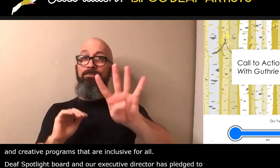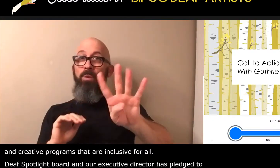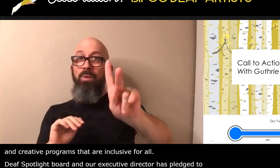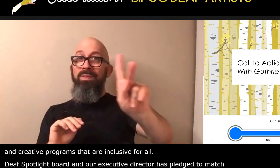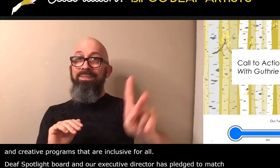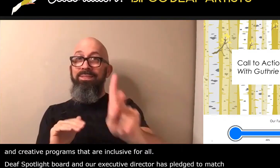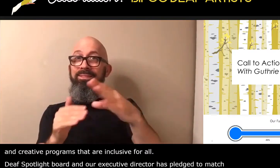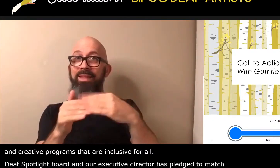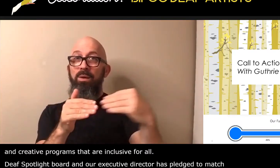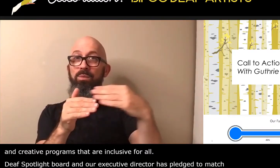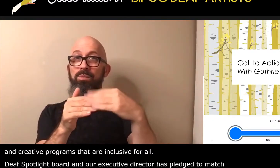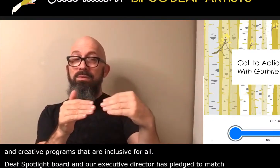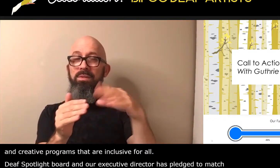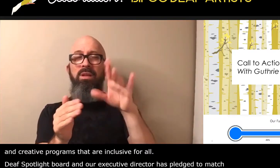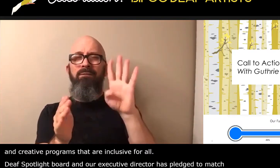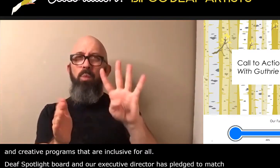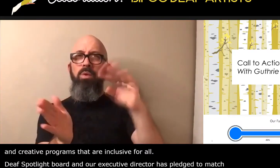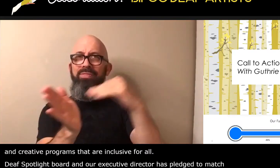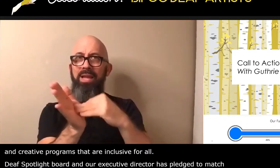up to